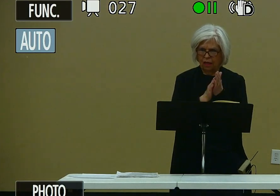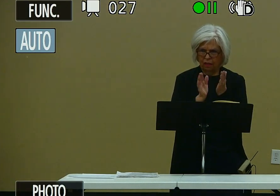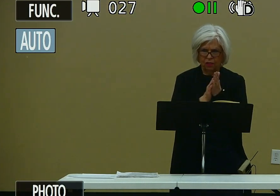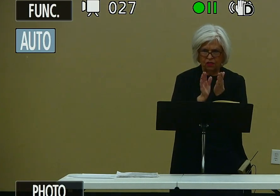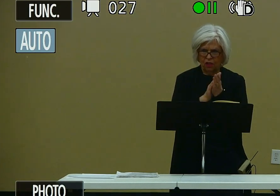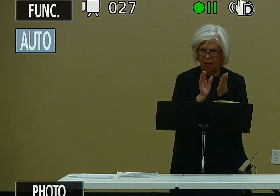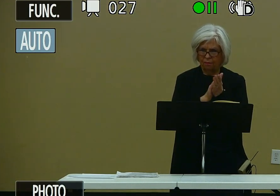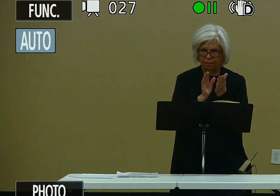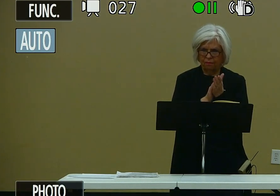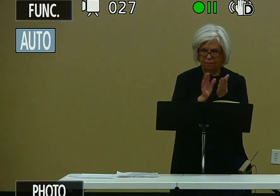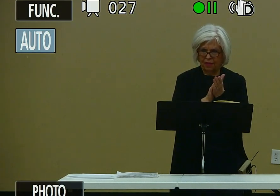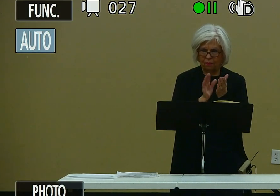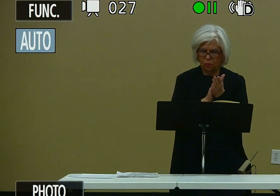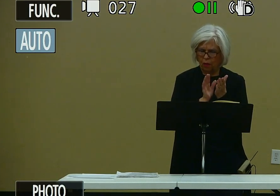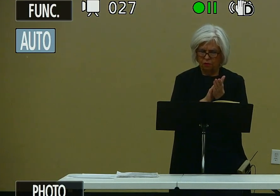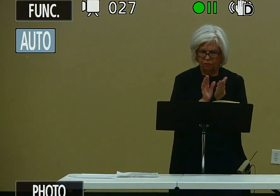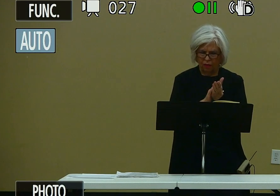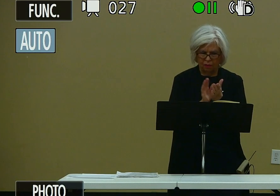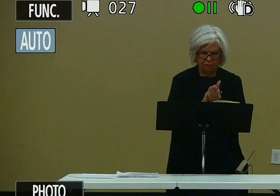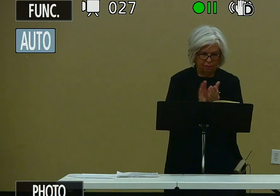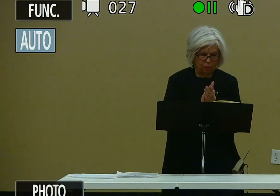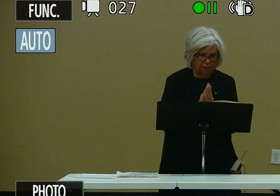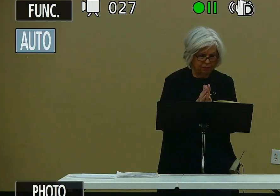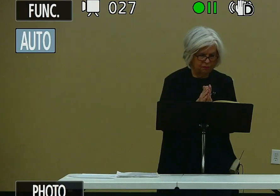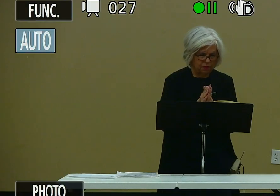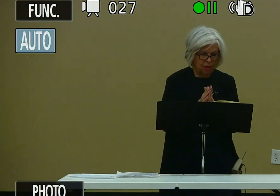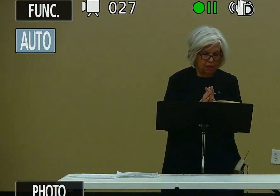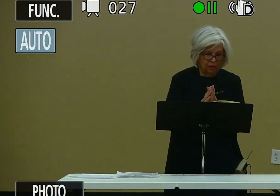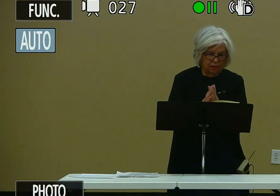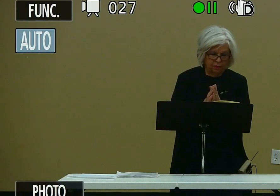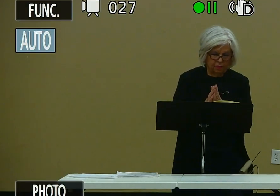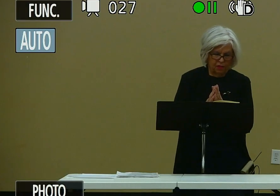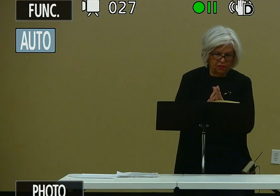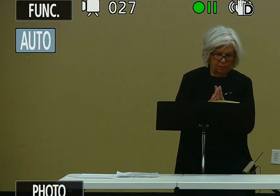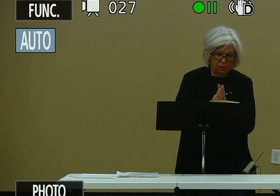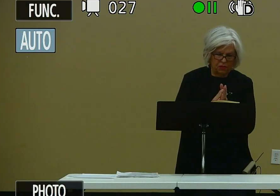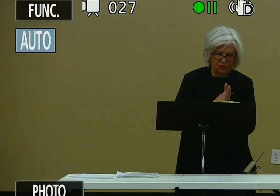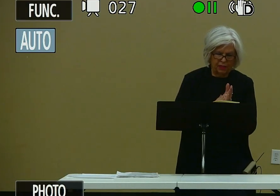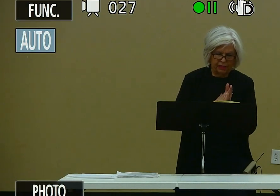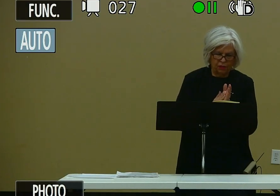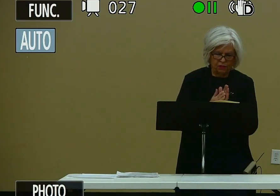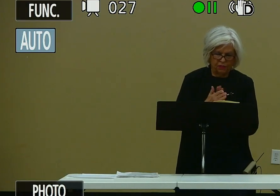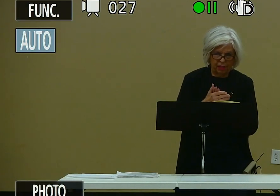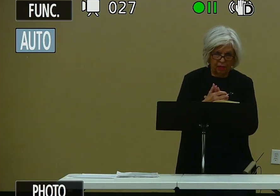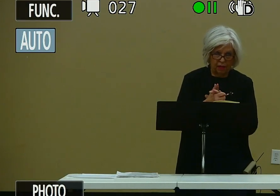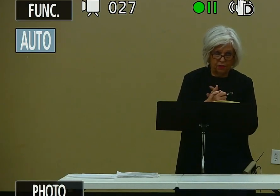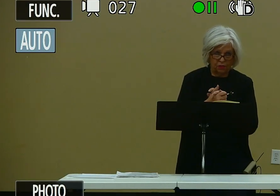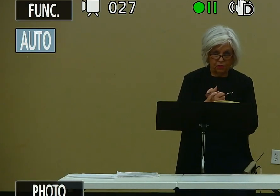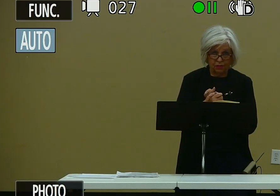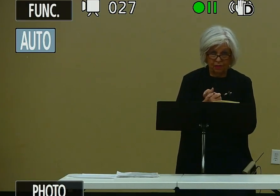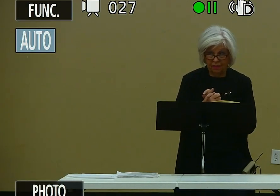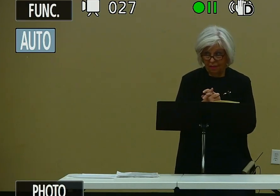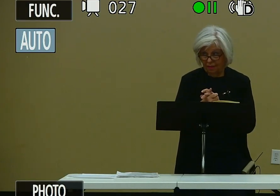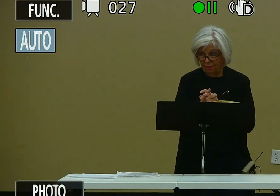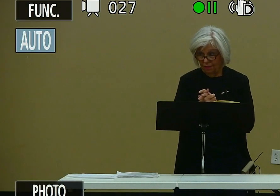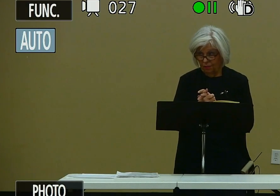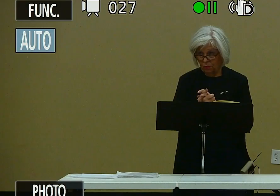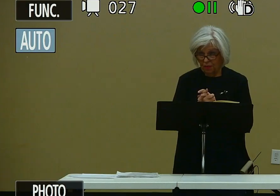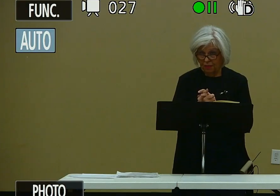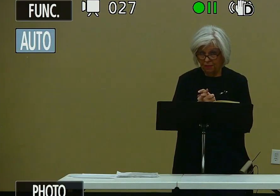Good job. That was wonderful. Wonderful. Sentence number 3, study and learn to tell others. Who's ready to do